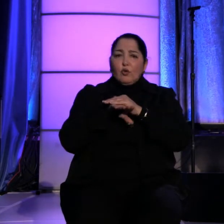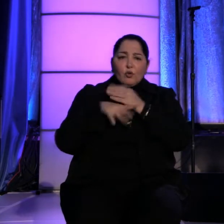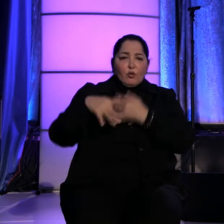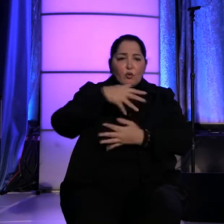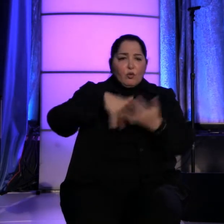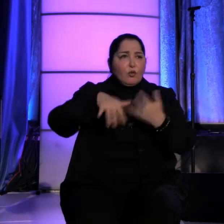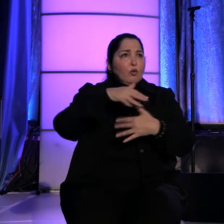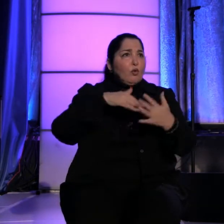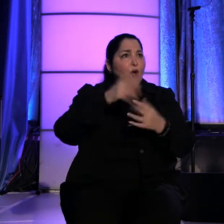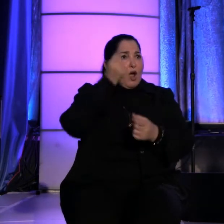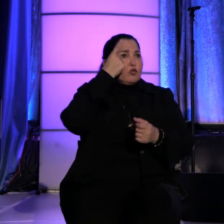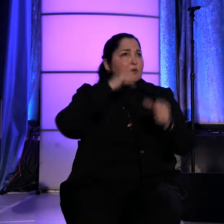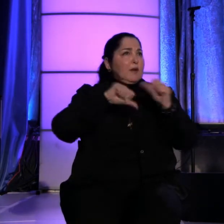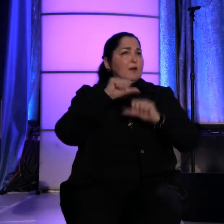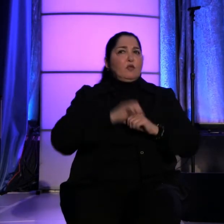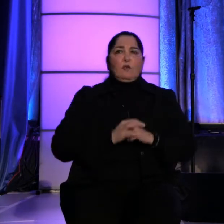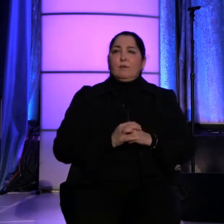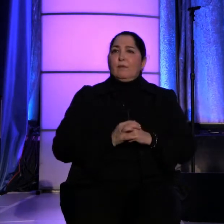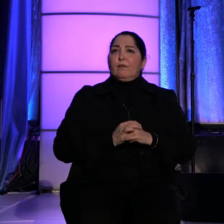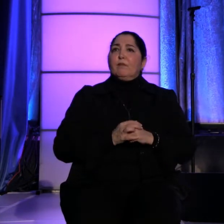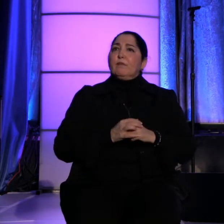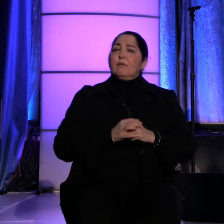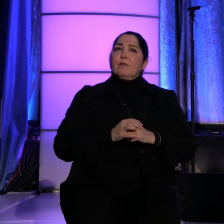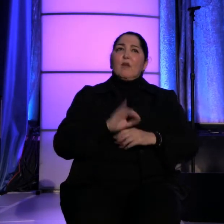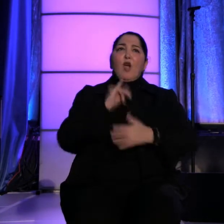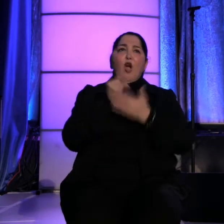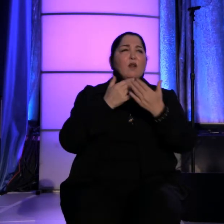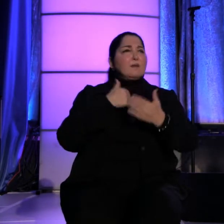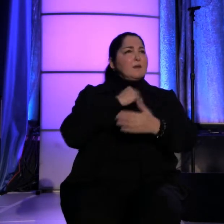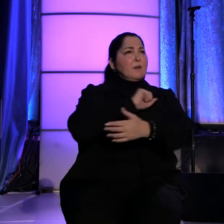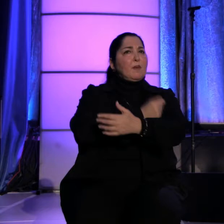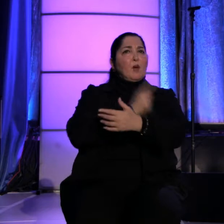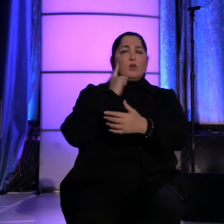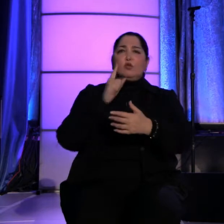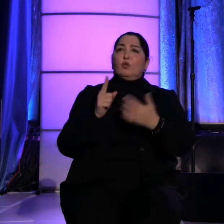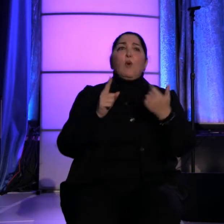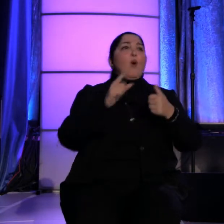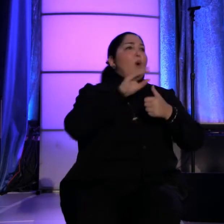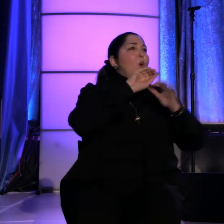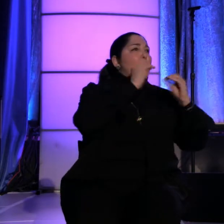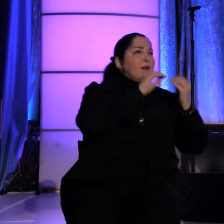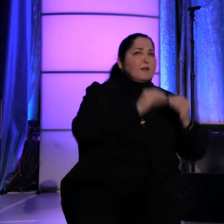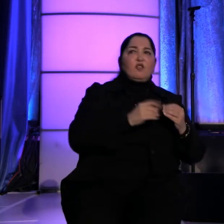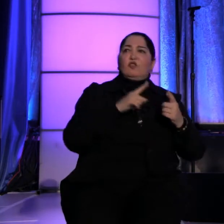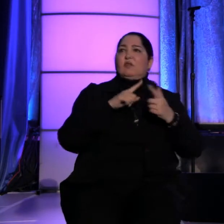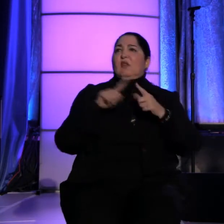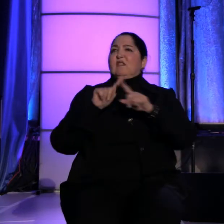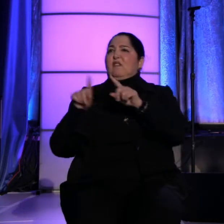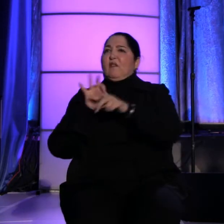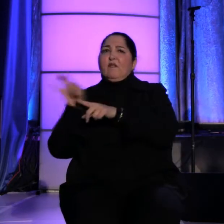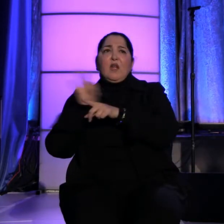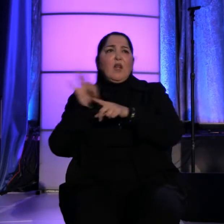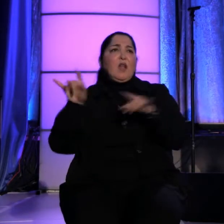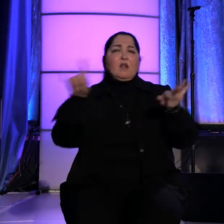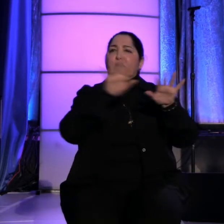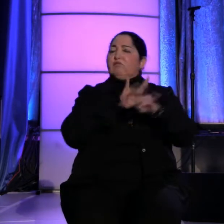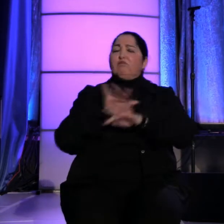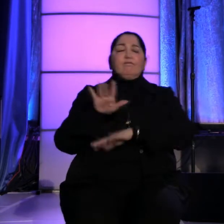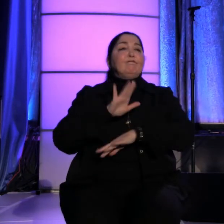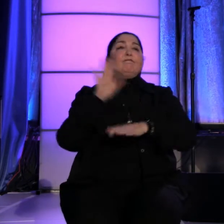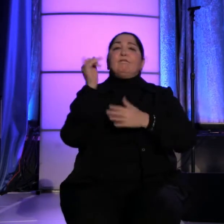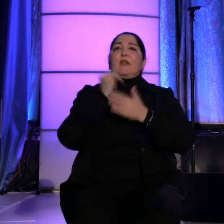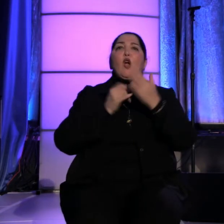this power to bridge opposing perspectives between organizations, across disciplines. They have a